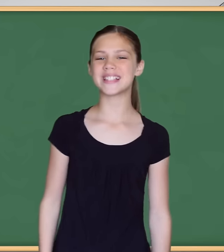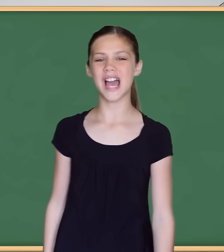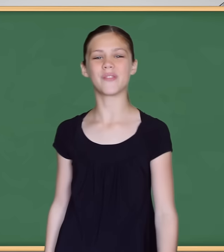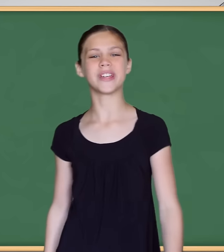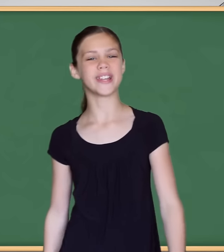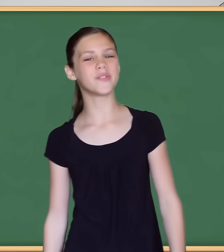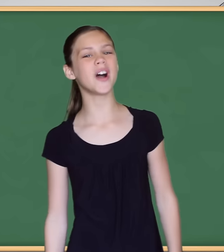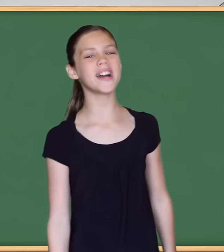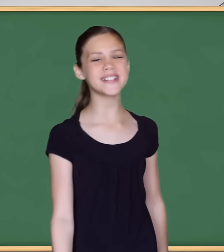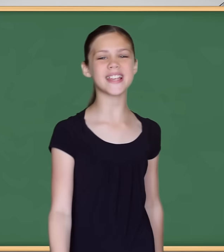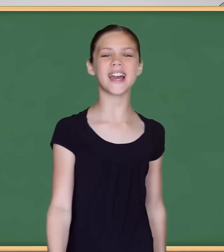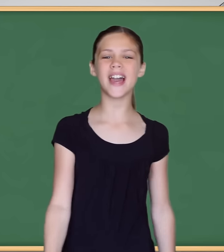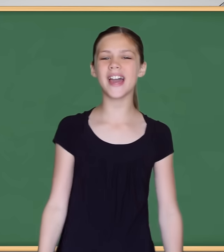having a fun day.